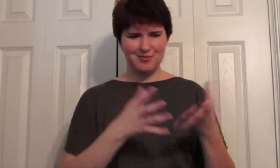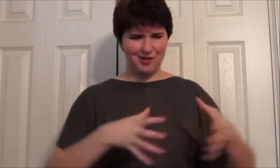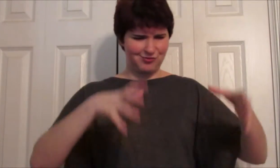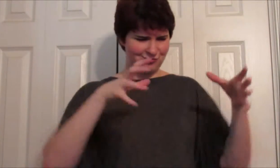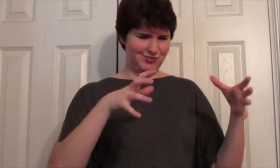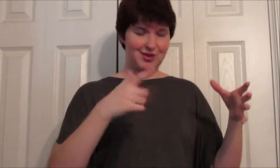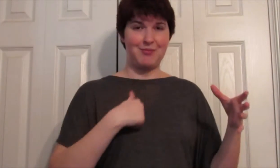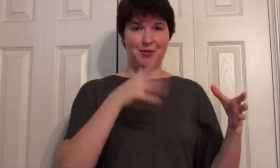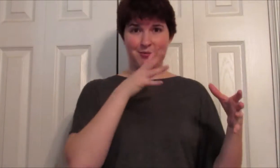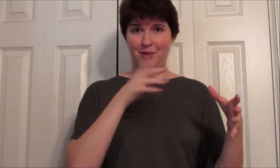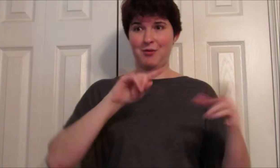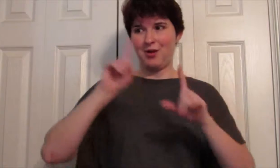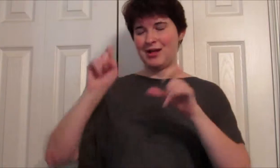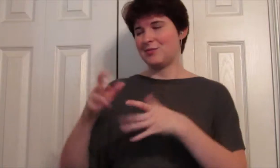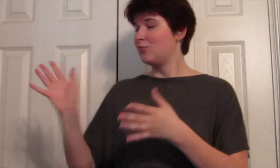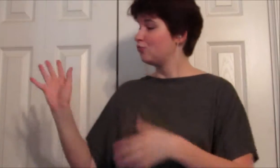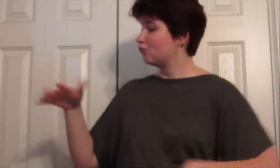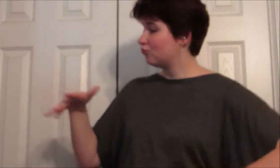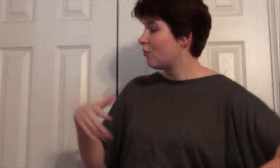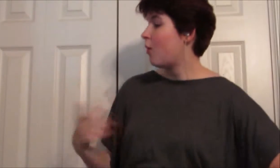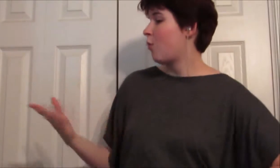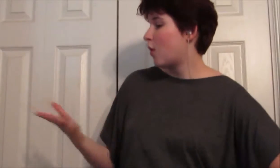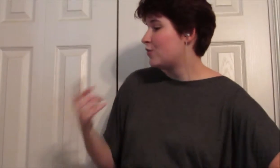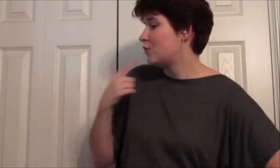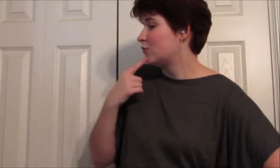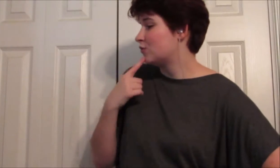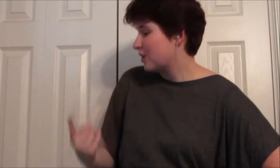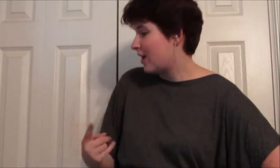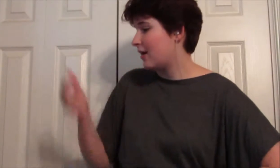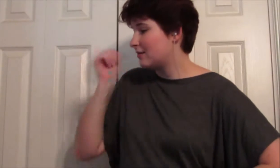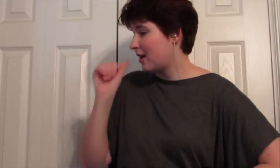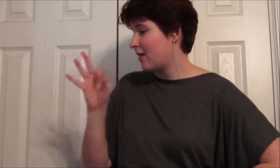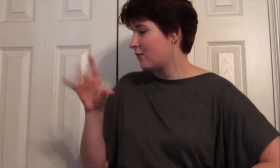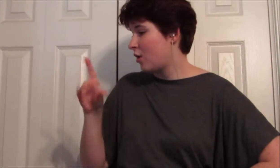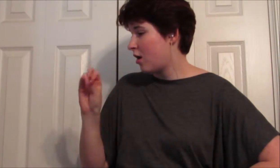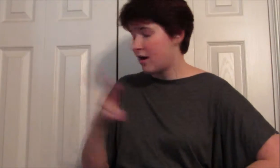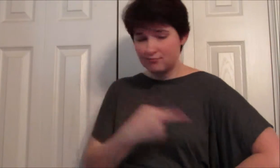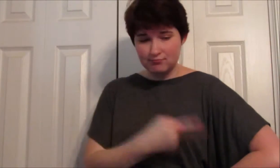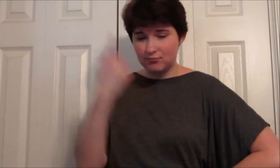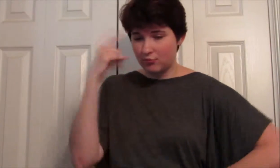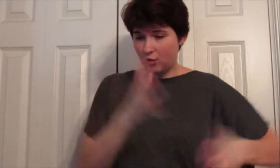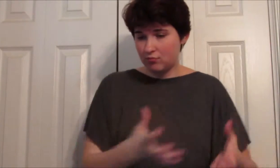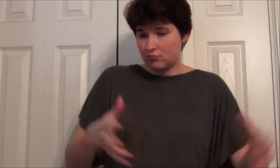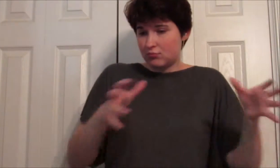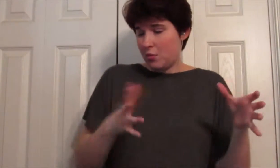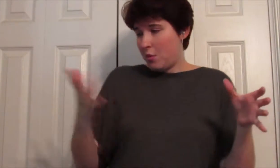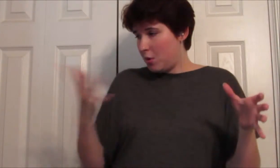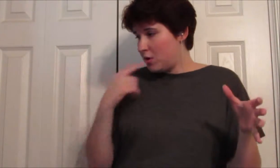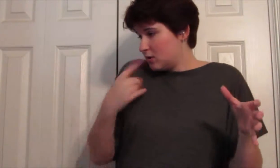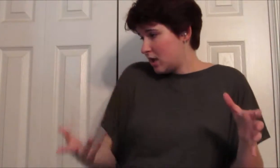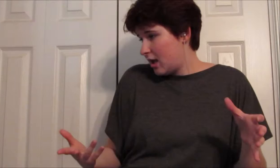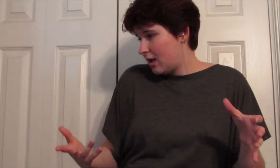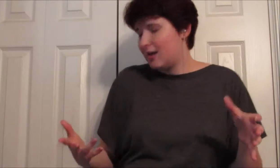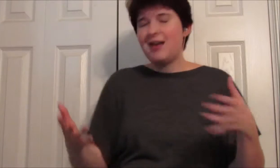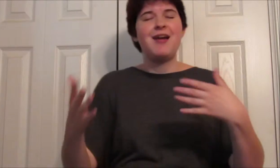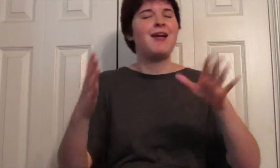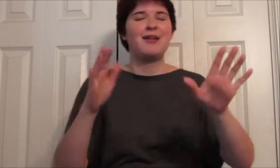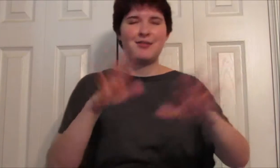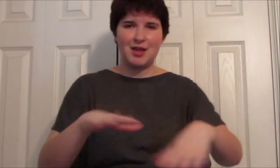casserole, and my mom would ask me, Robert, what do you say to Aunt Flora for her Velveeta Spam and Broccoli casserole? Even